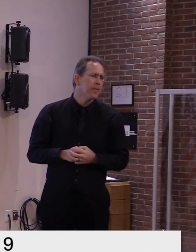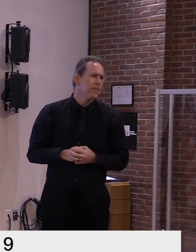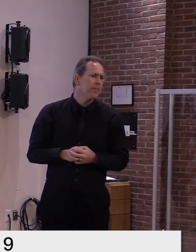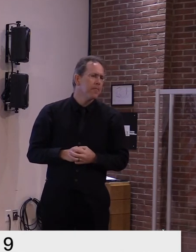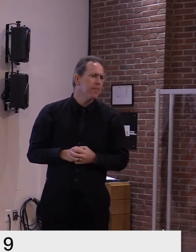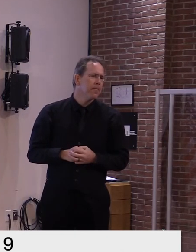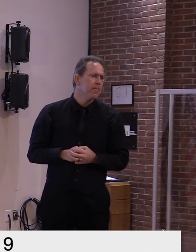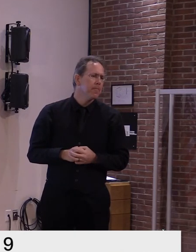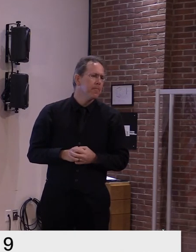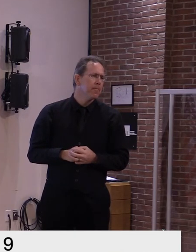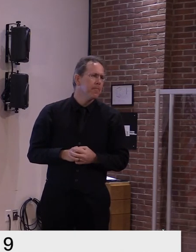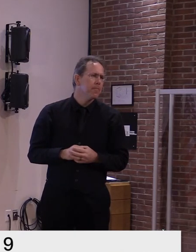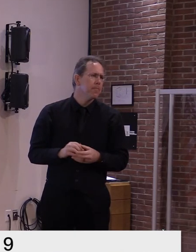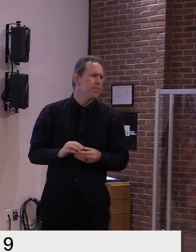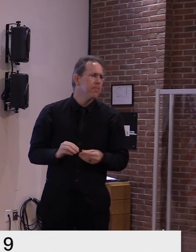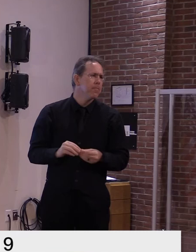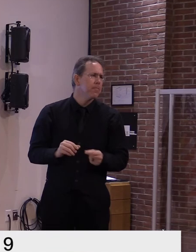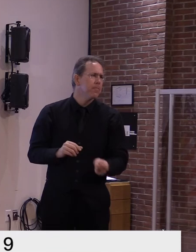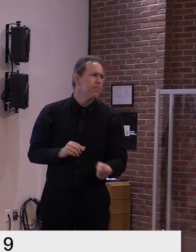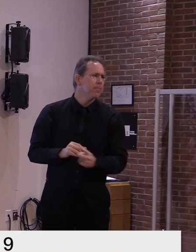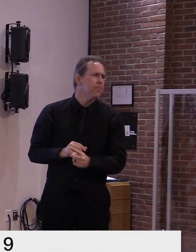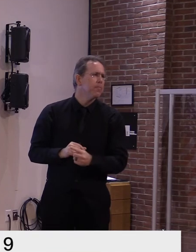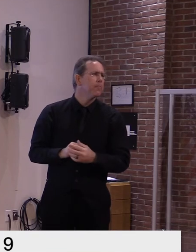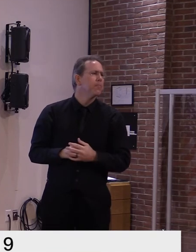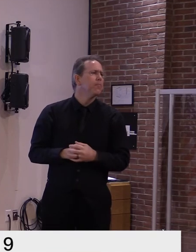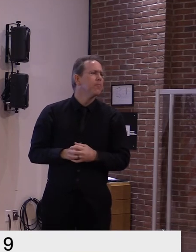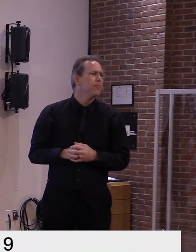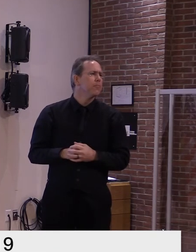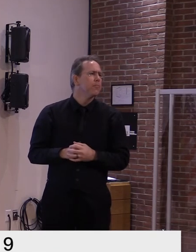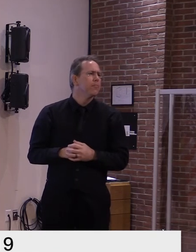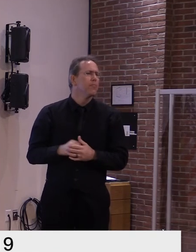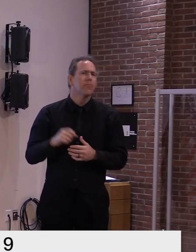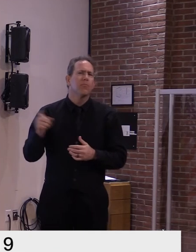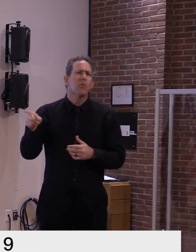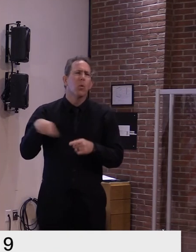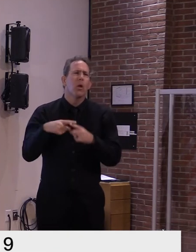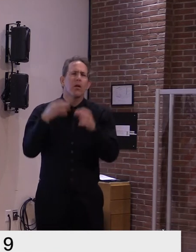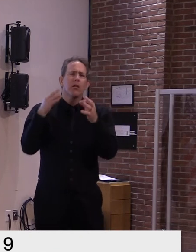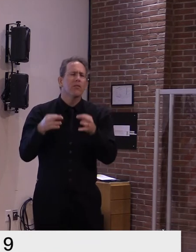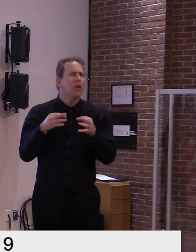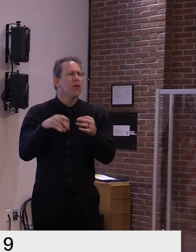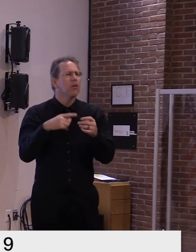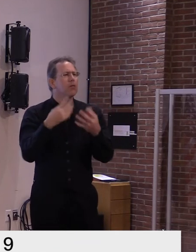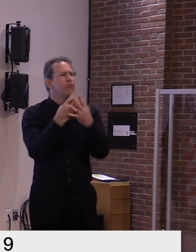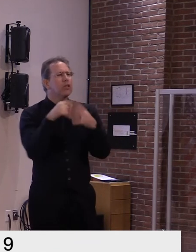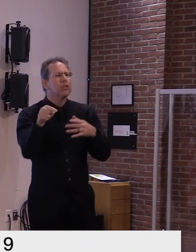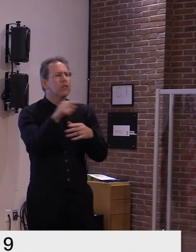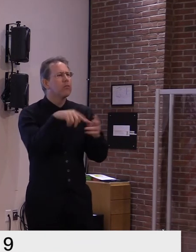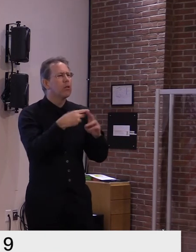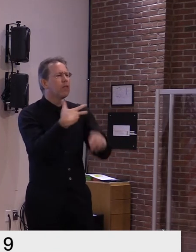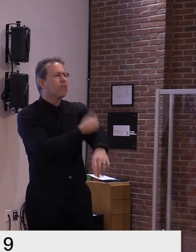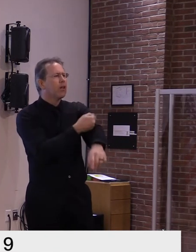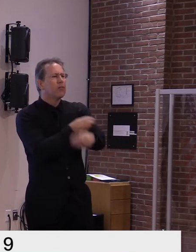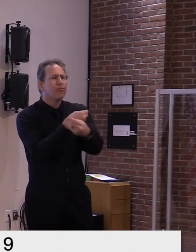if inmates will be vaccinated? No, that has not been determined. If it's in the age band, as you know,